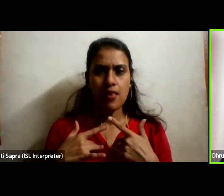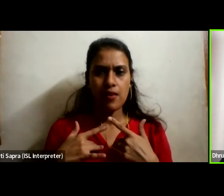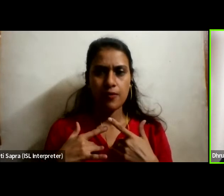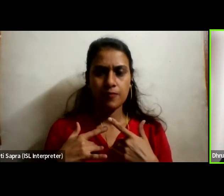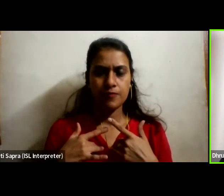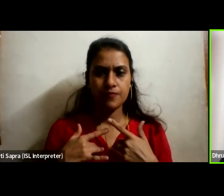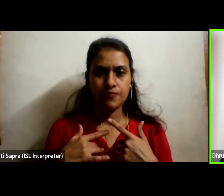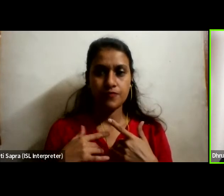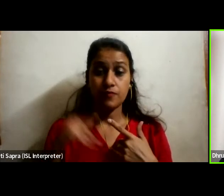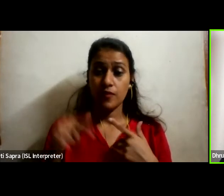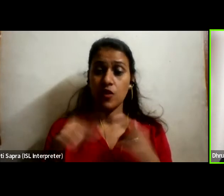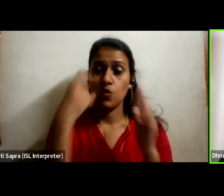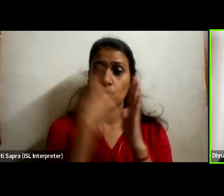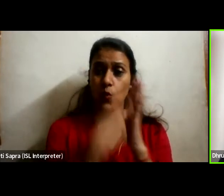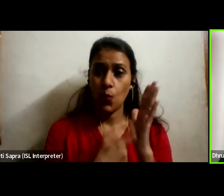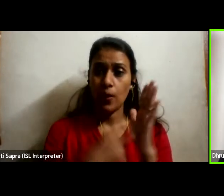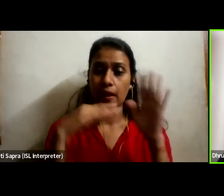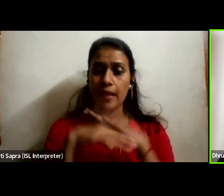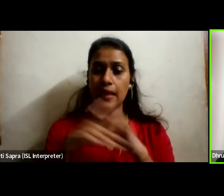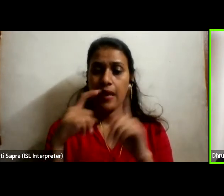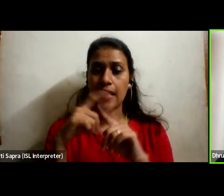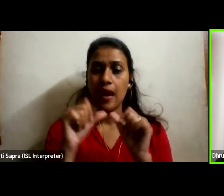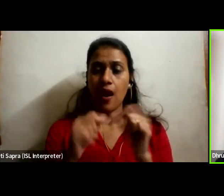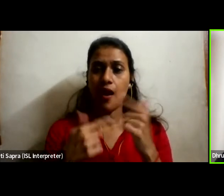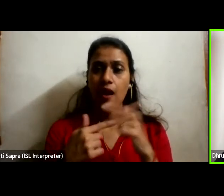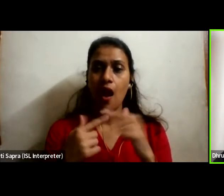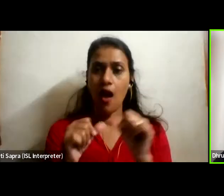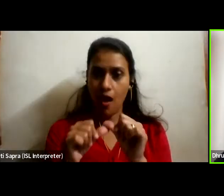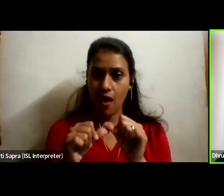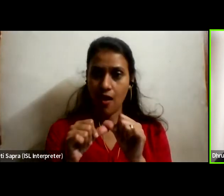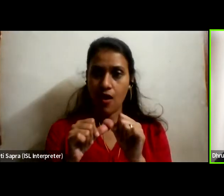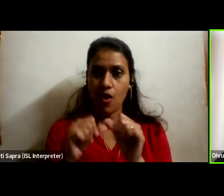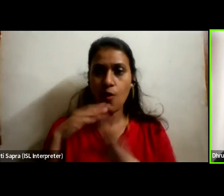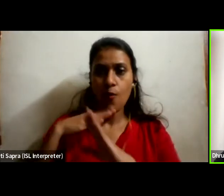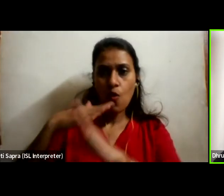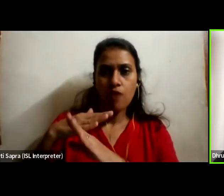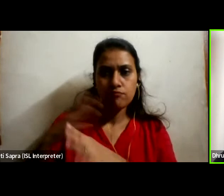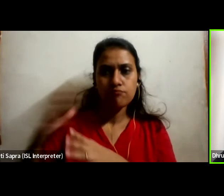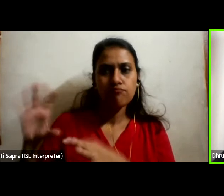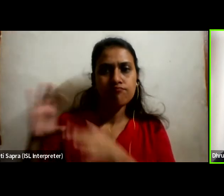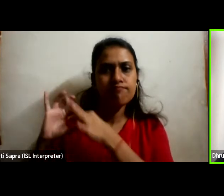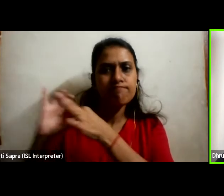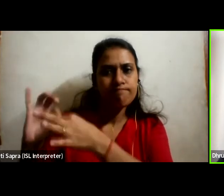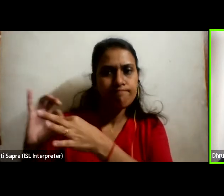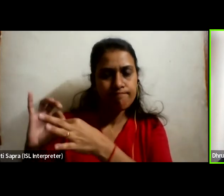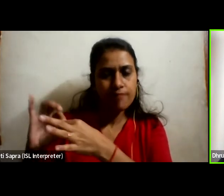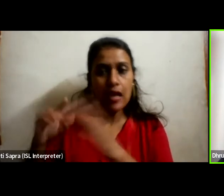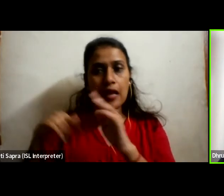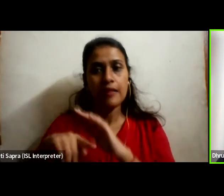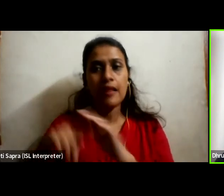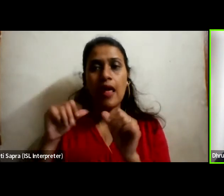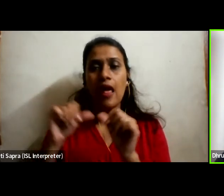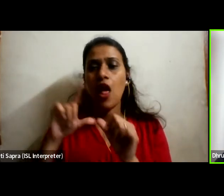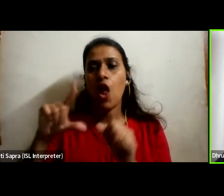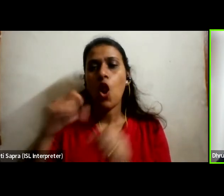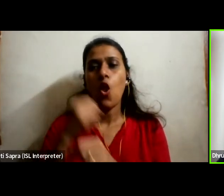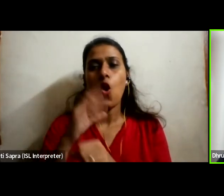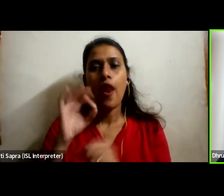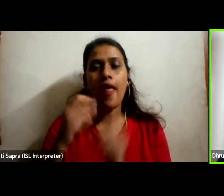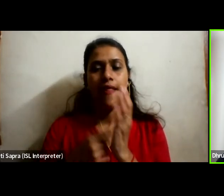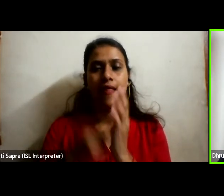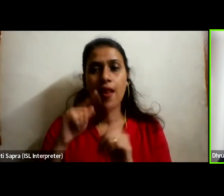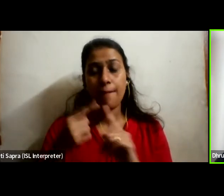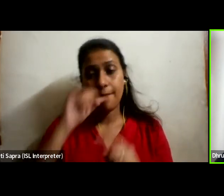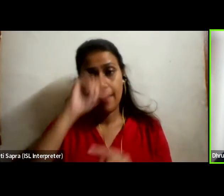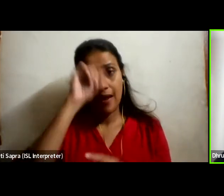evolution of these principles in the data protection context and its applicability in the algorithmic issues that are prevalent both in India